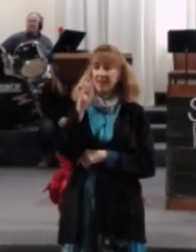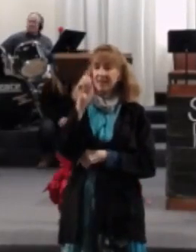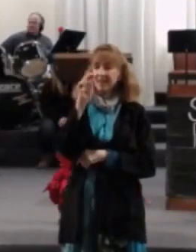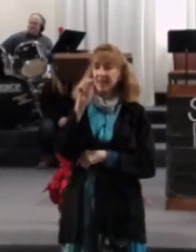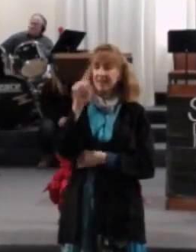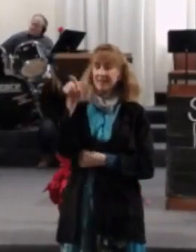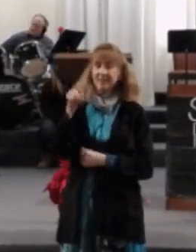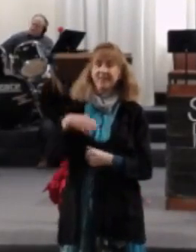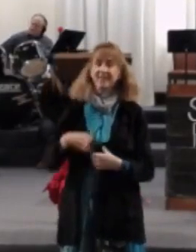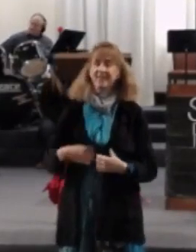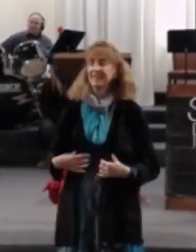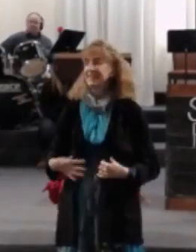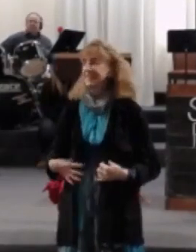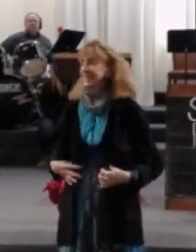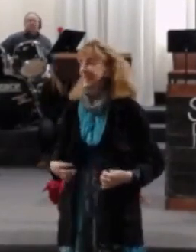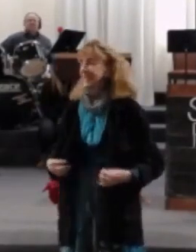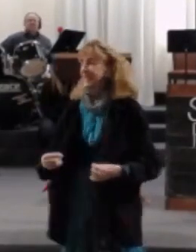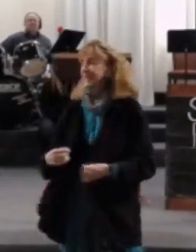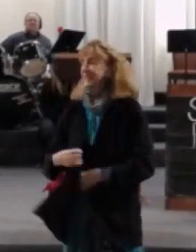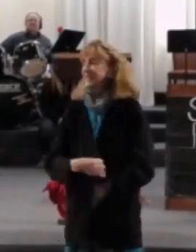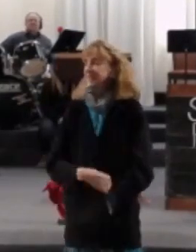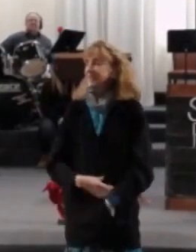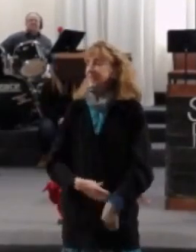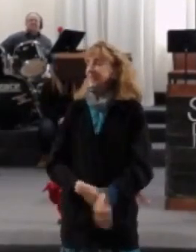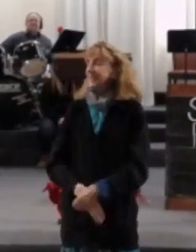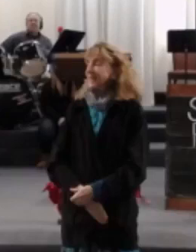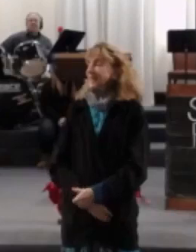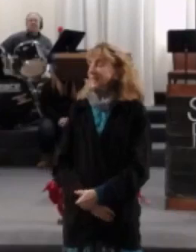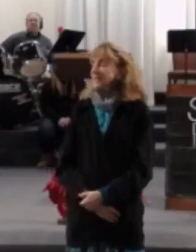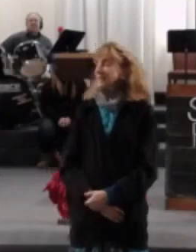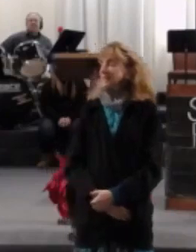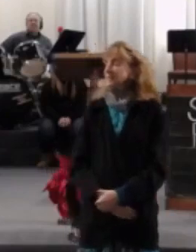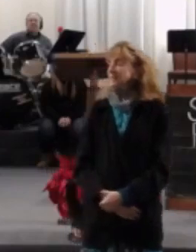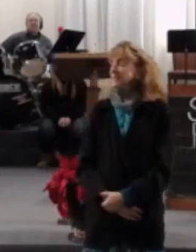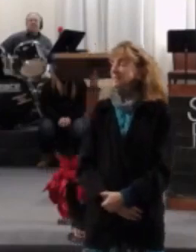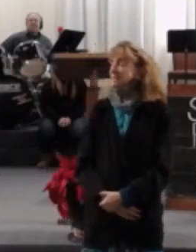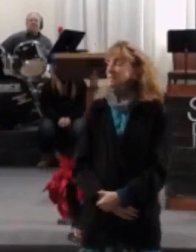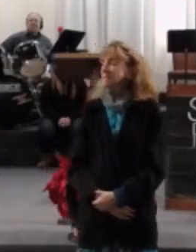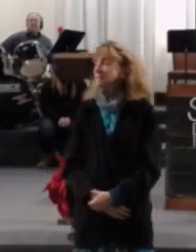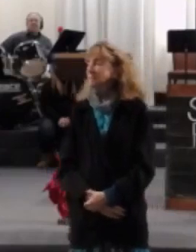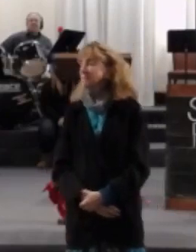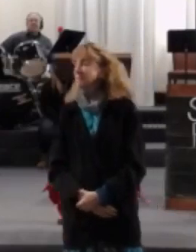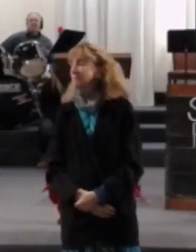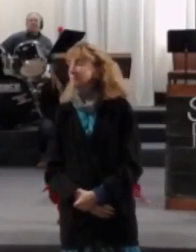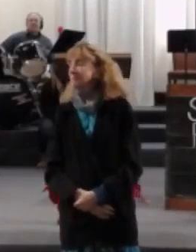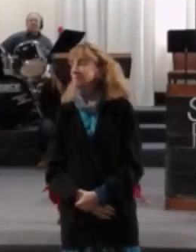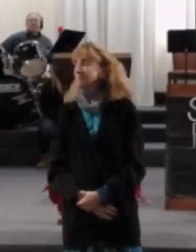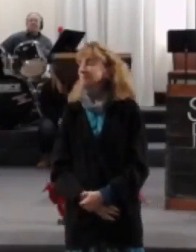Hi.